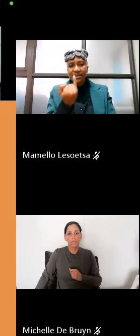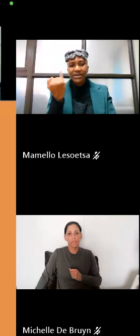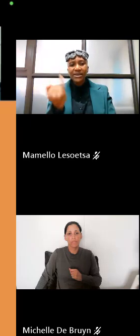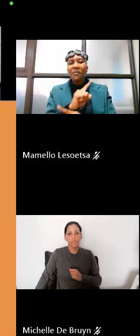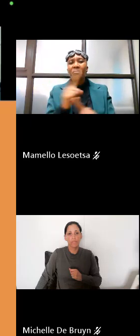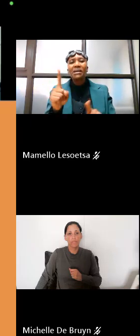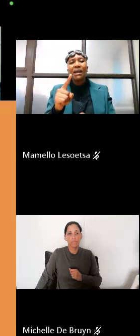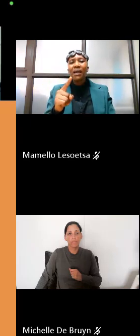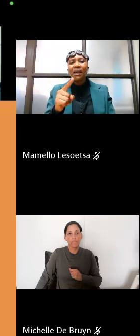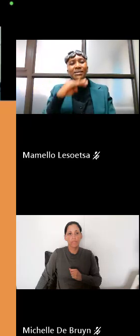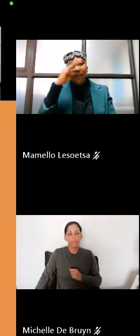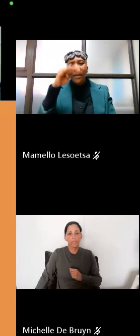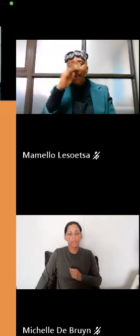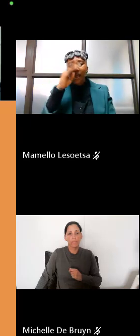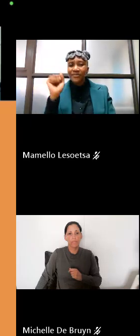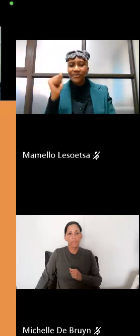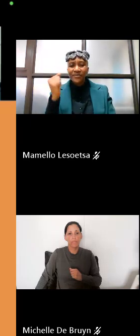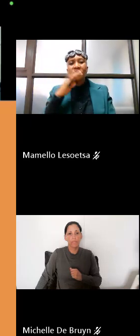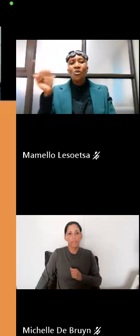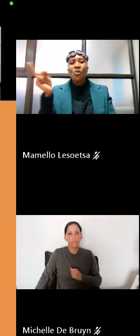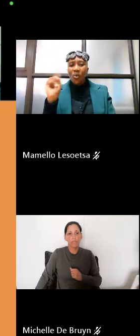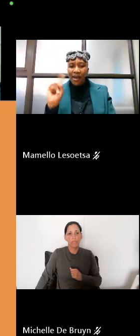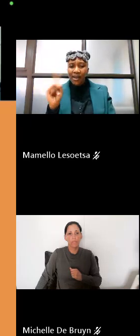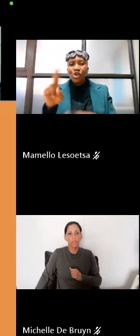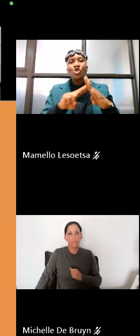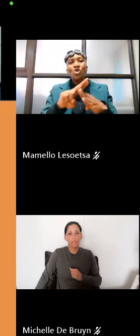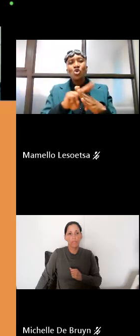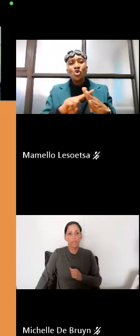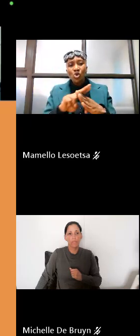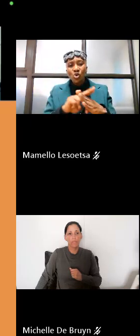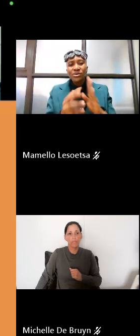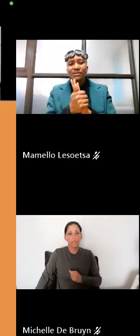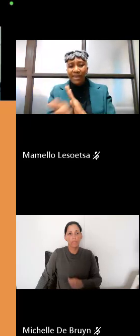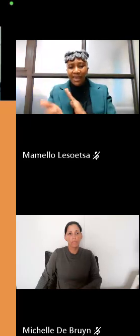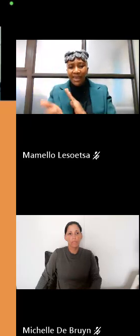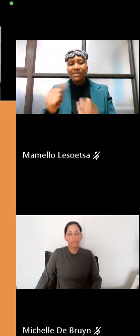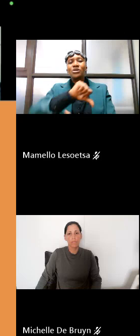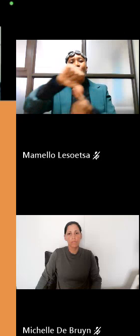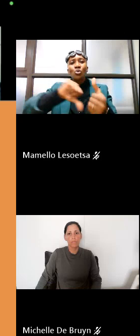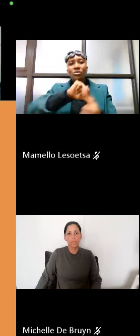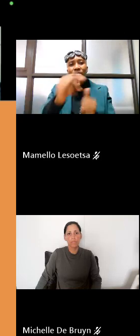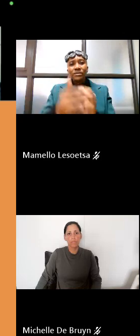skills, their social skills, self-determination, planning, all of that in environments that are